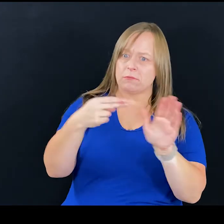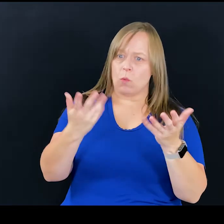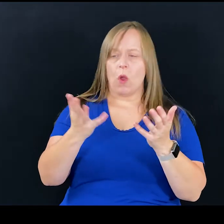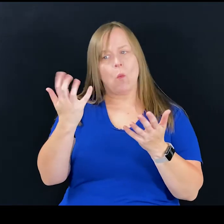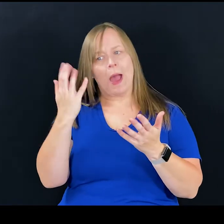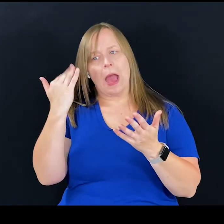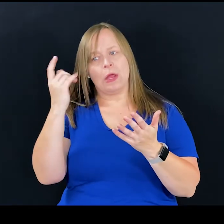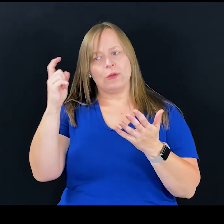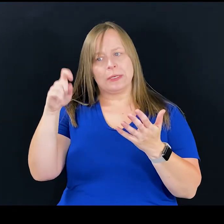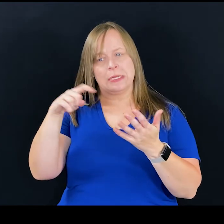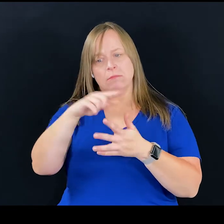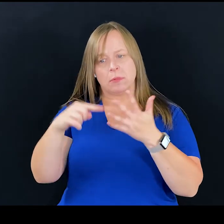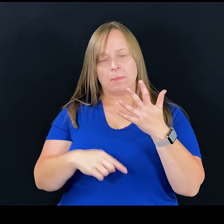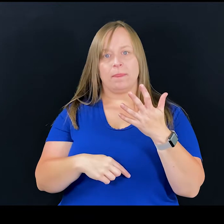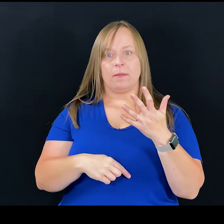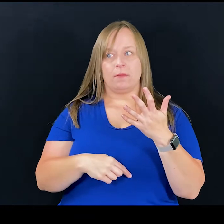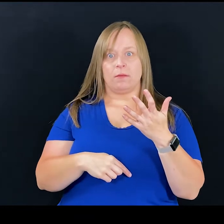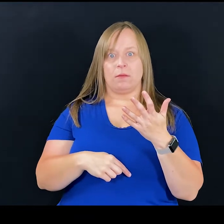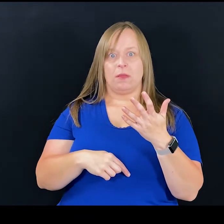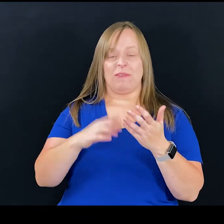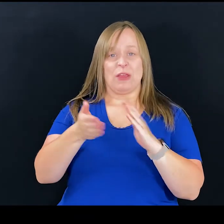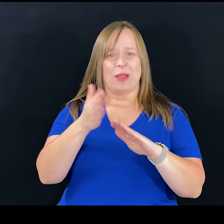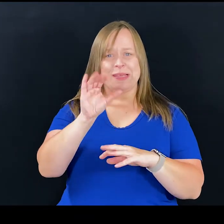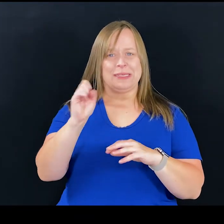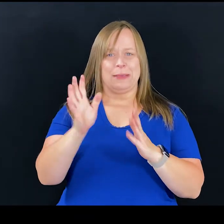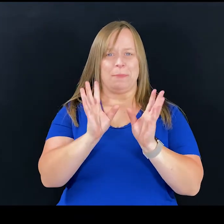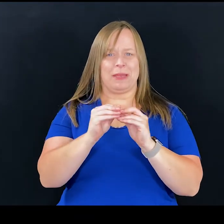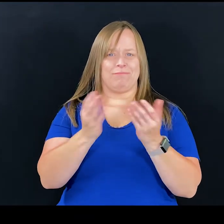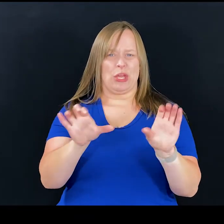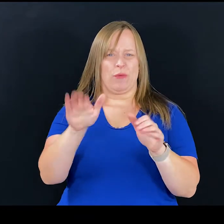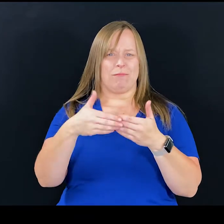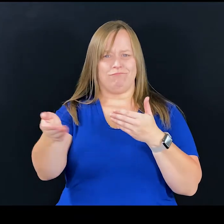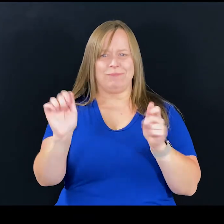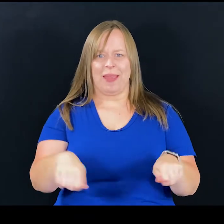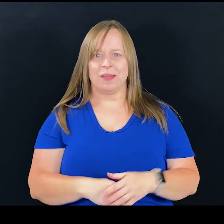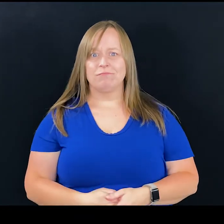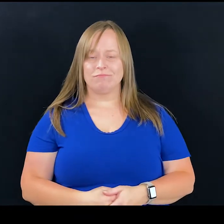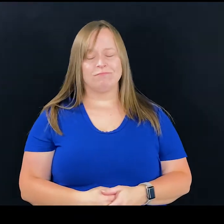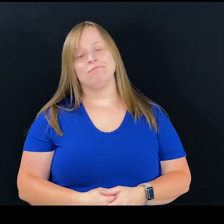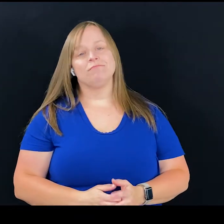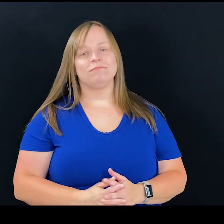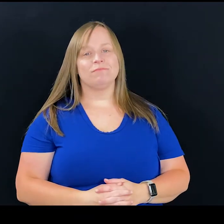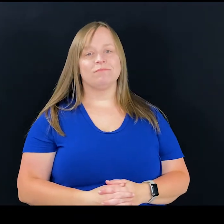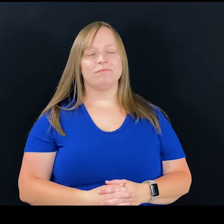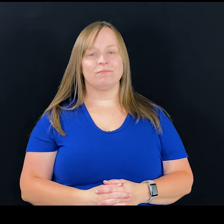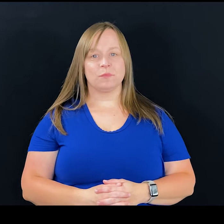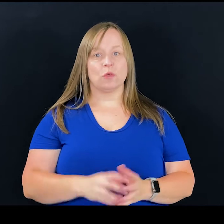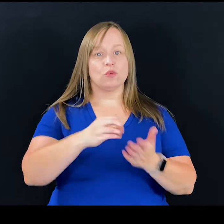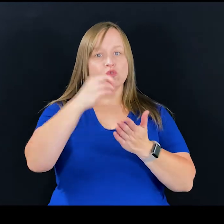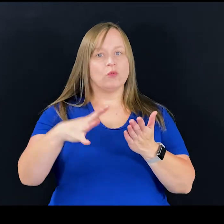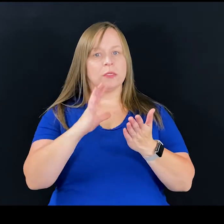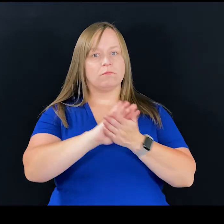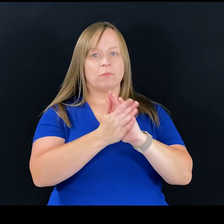your disability and why do you need these? And if they've ran a CSE meeting, they'll be able to do that. So